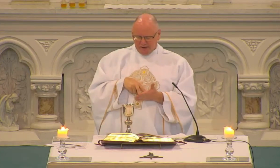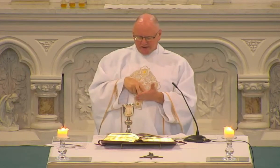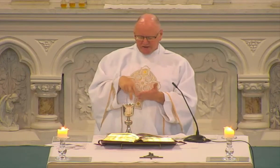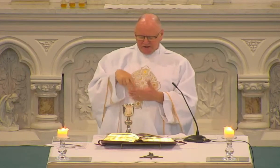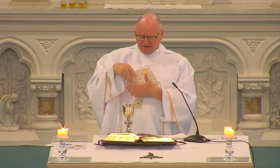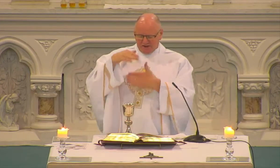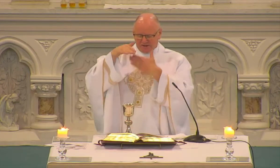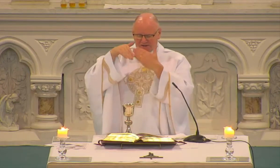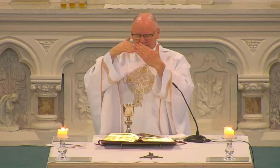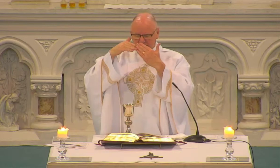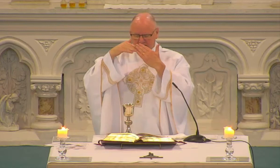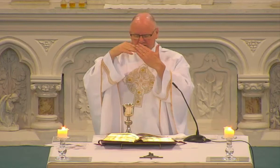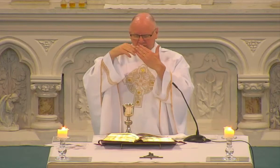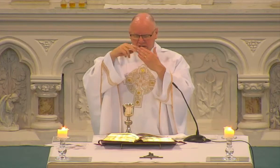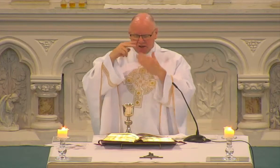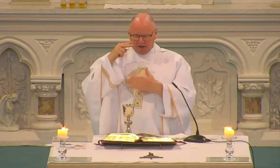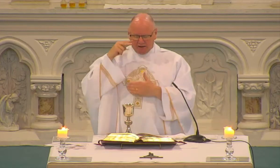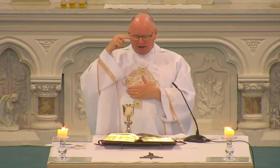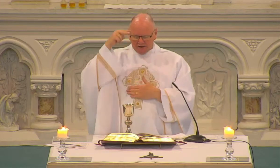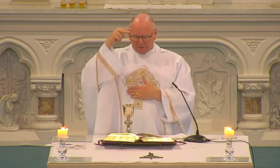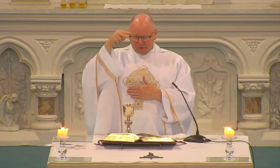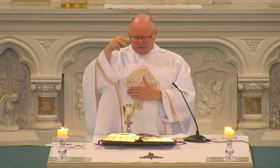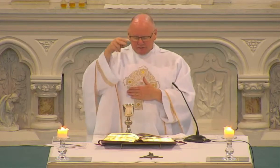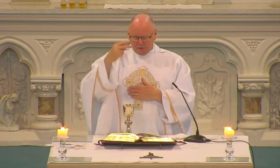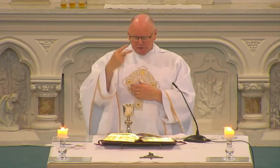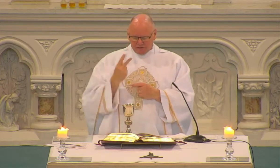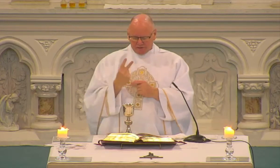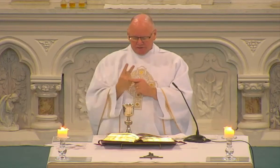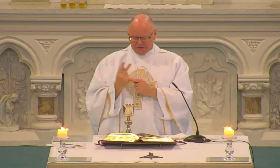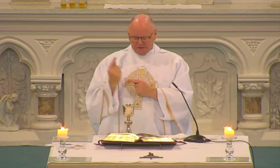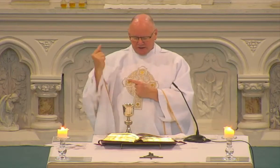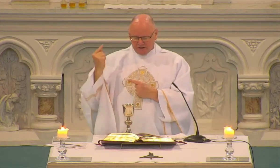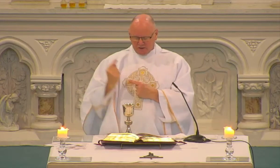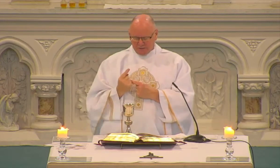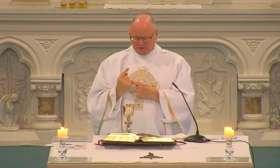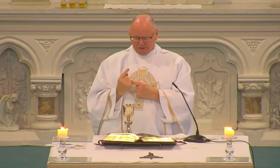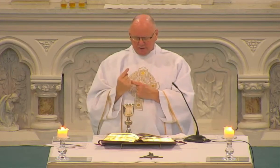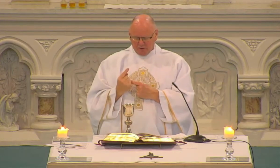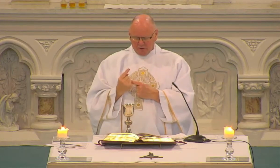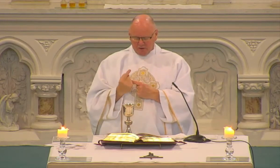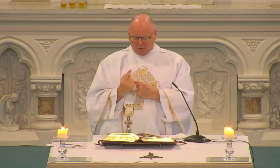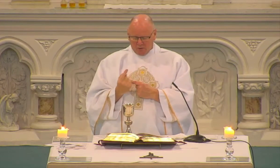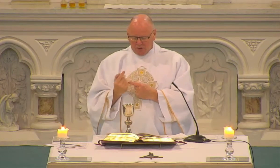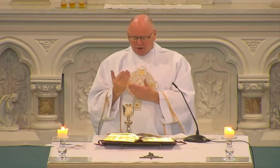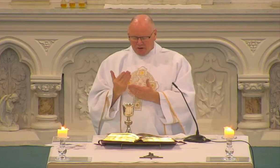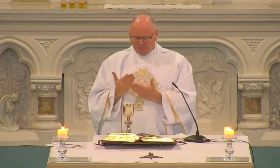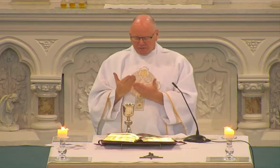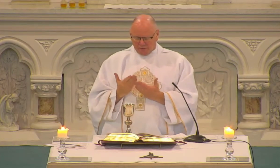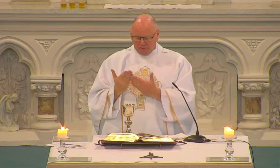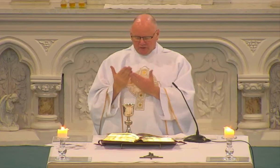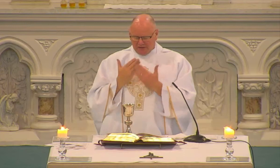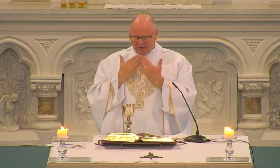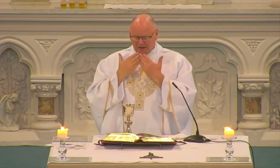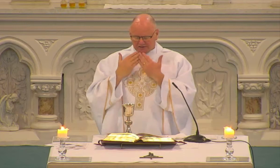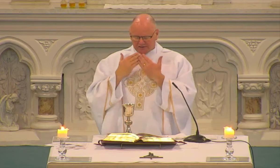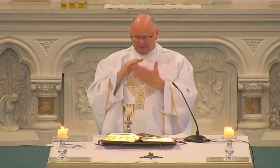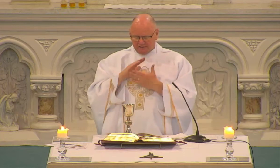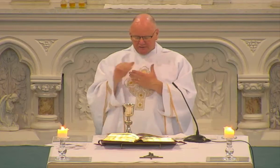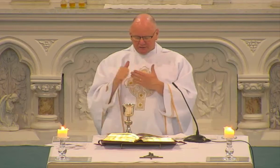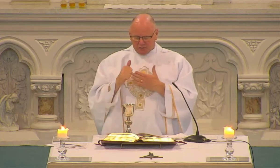and ascension into heaven, and as we look forward to the second coming, we offer you in thanksgiving this holy